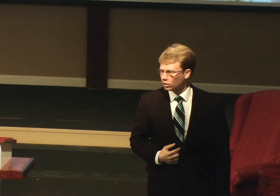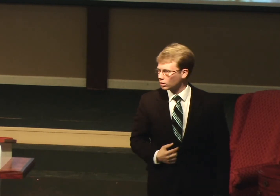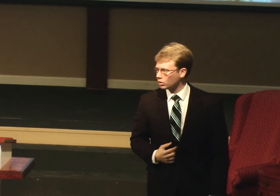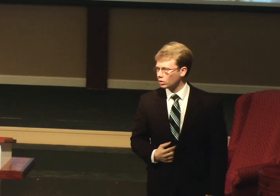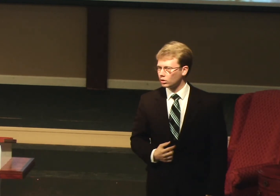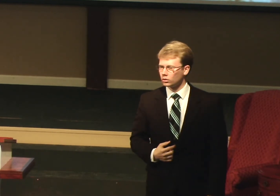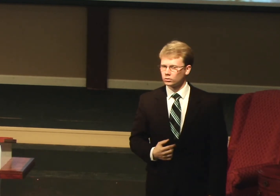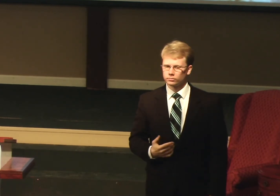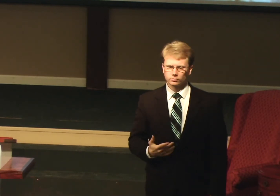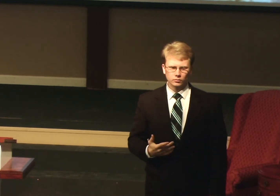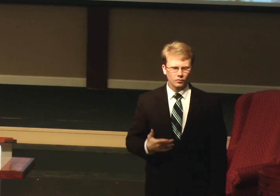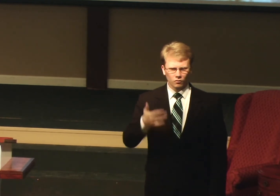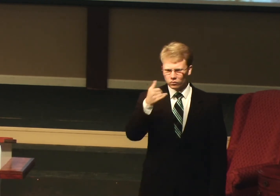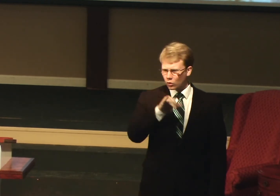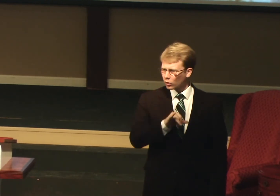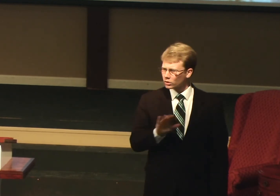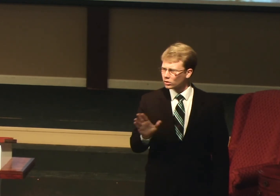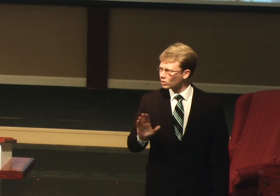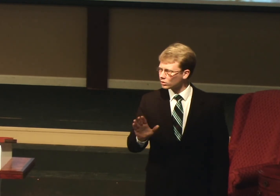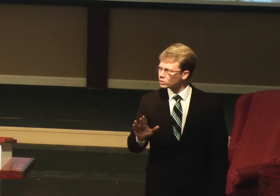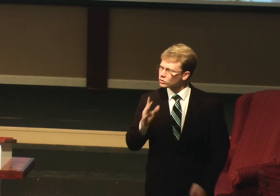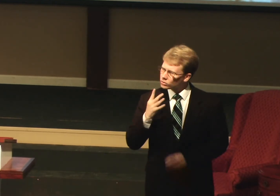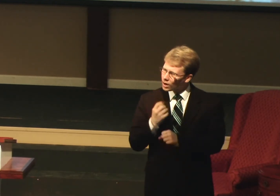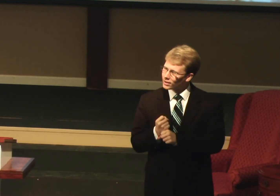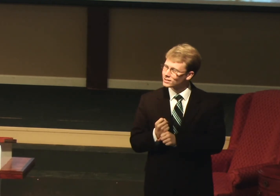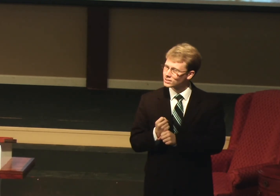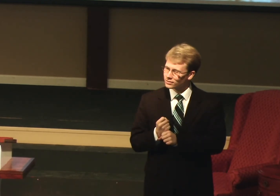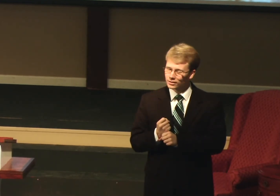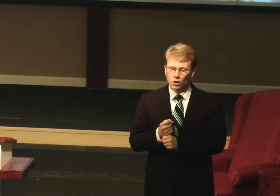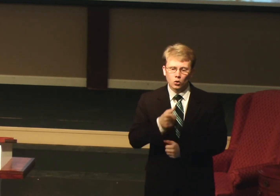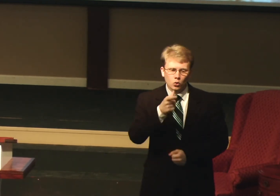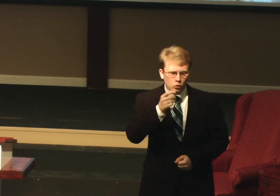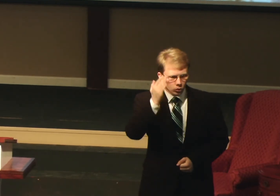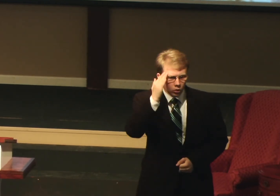And so you give up on God. That's foolish. Trust Him.